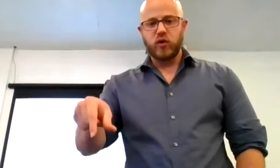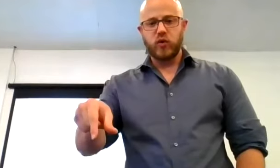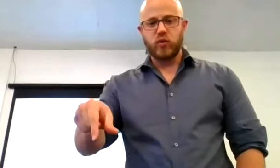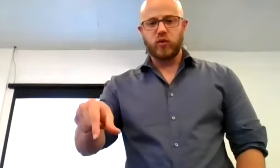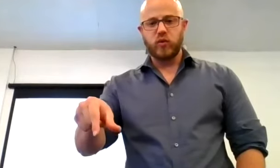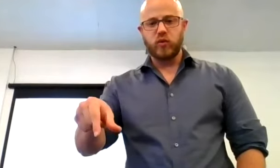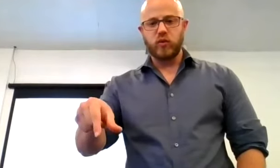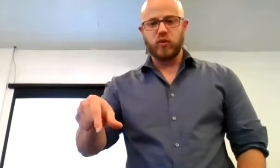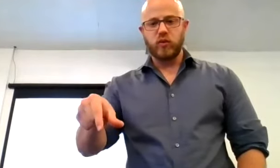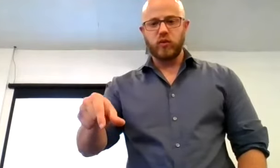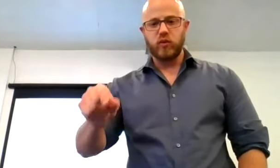Q,